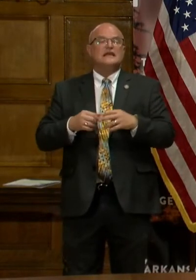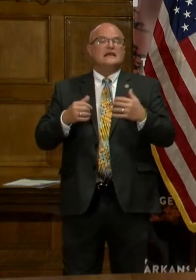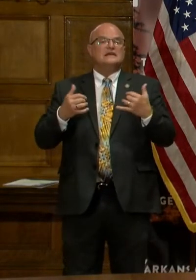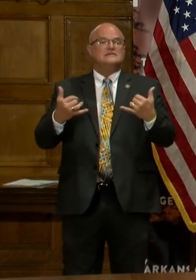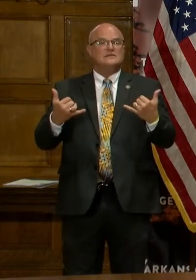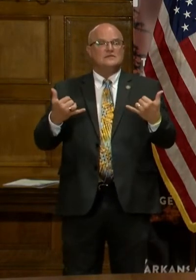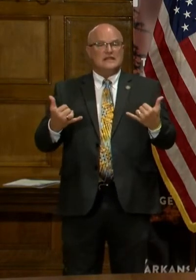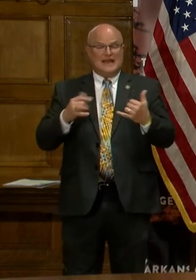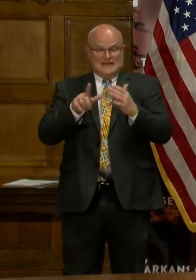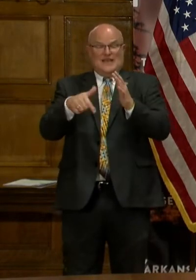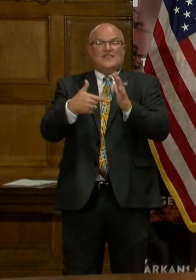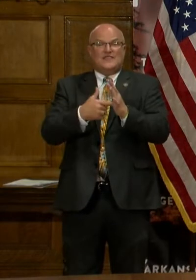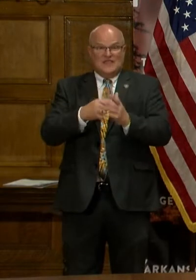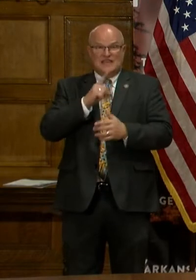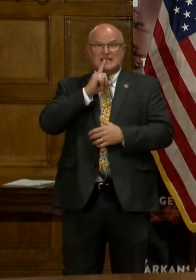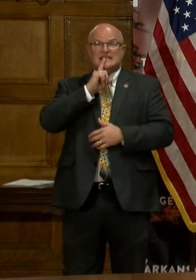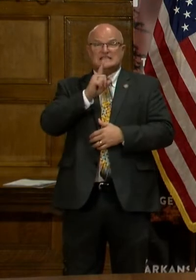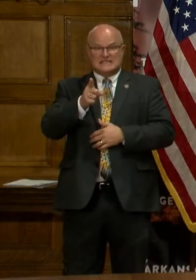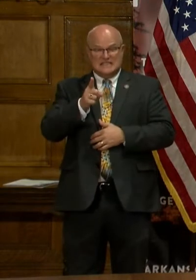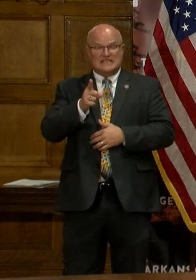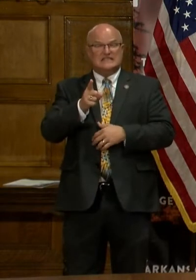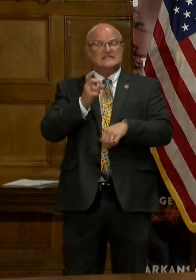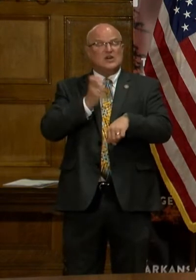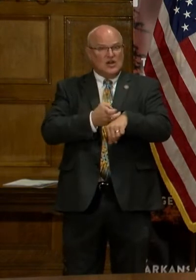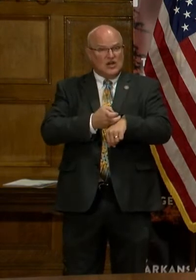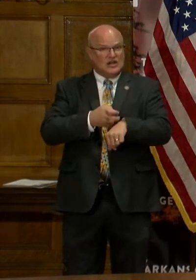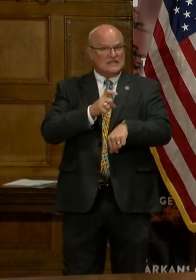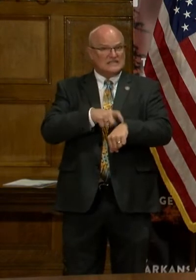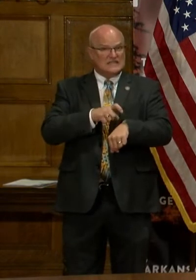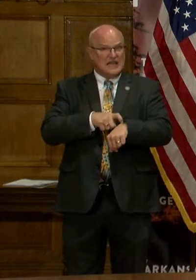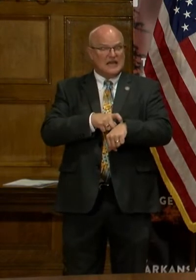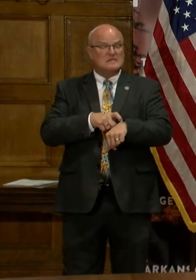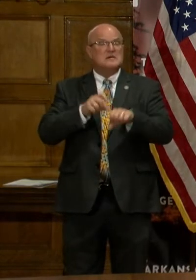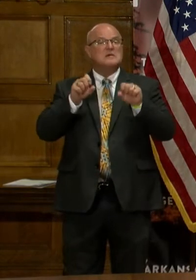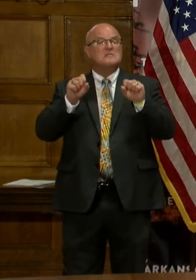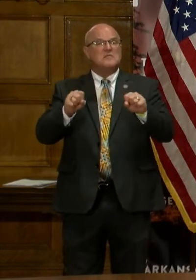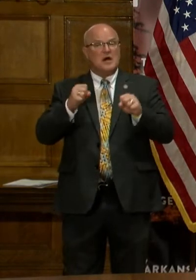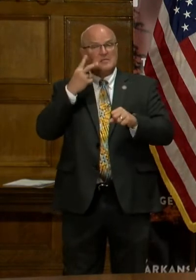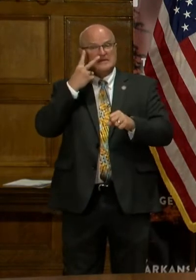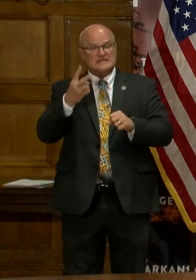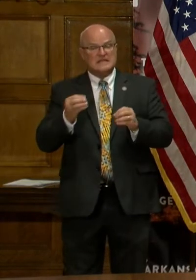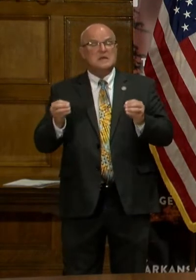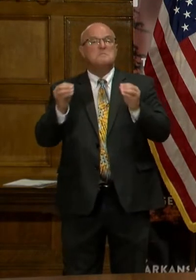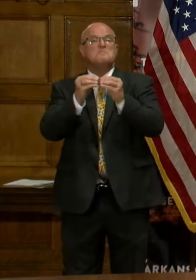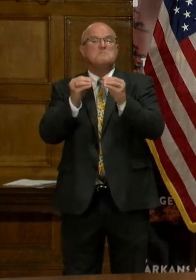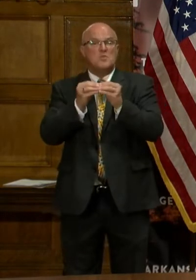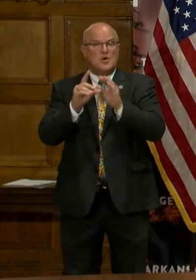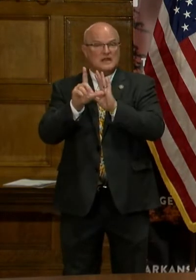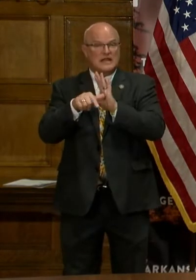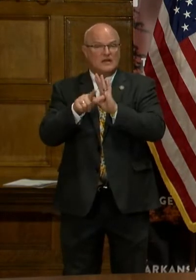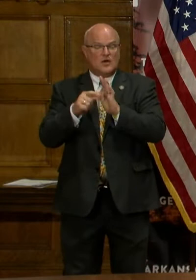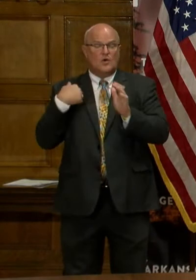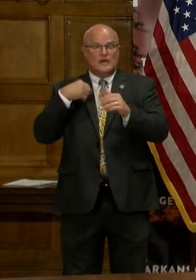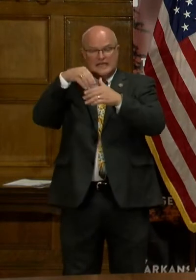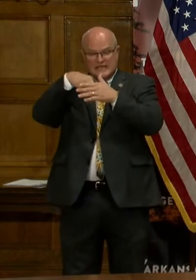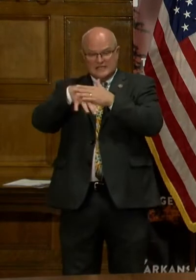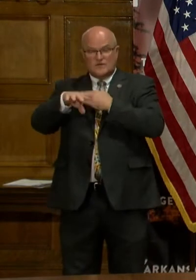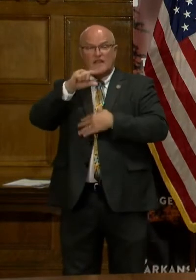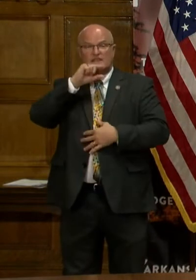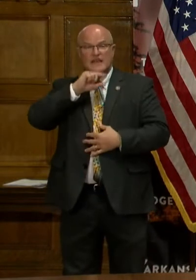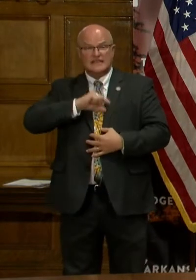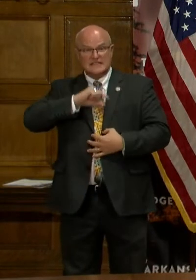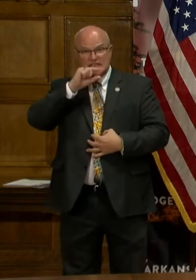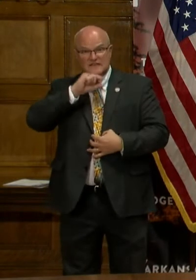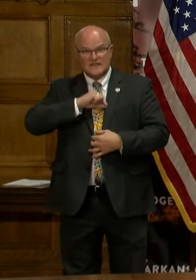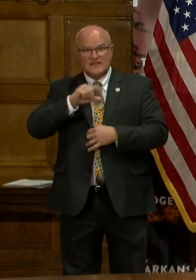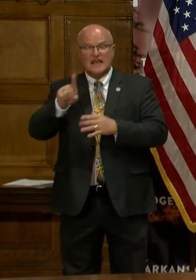And this is a harbinger. This is something that we may see even more significantly as we enter into Thanksgiving